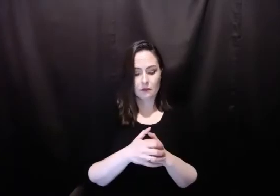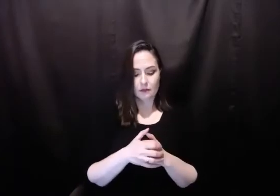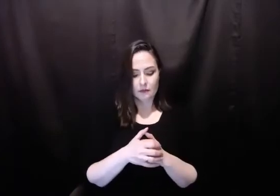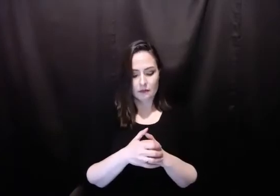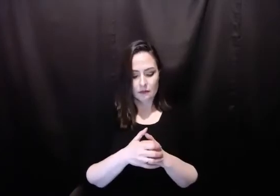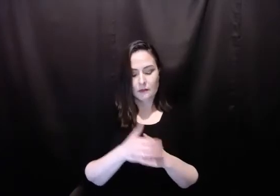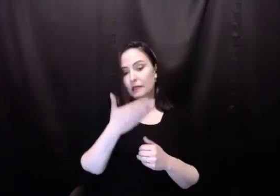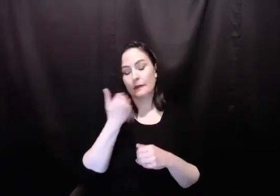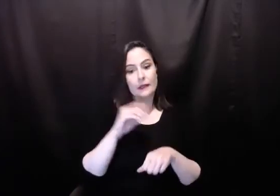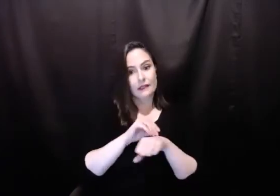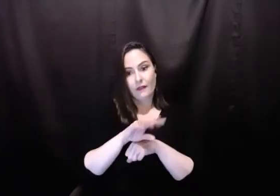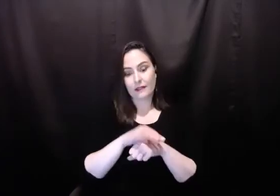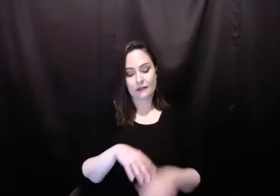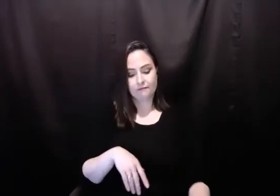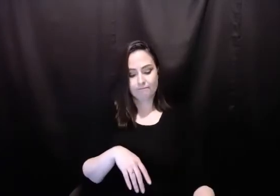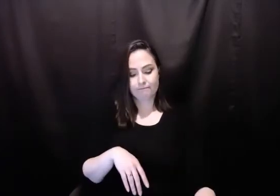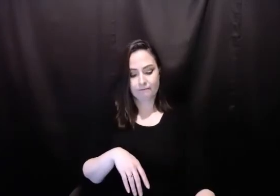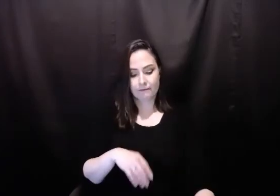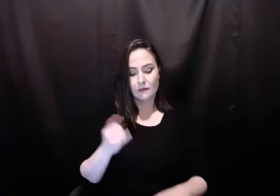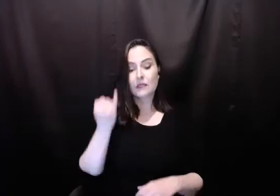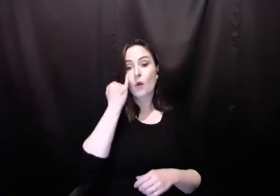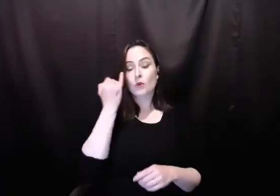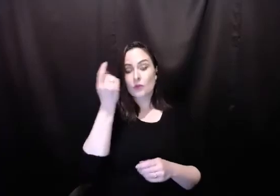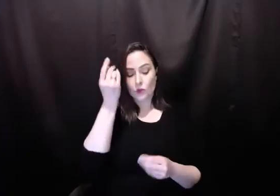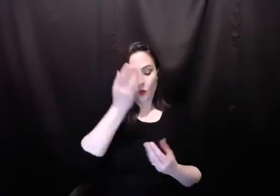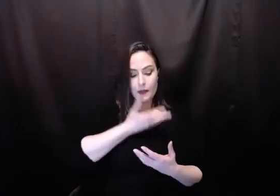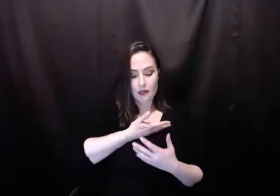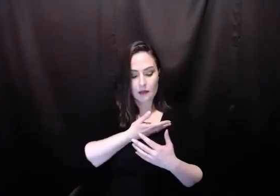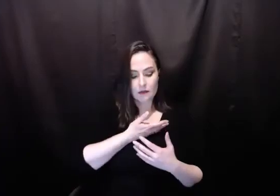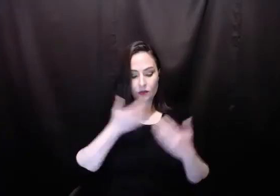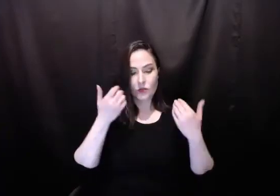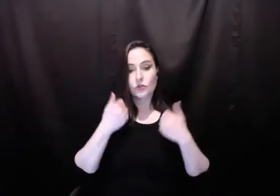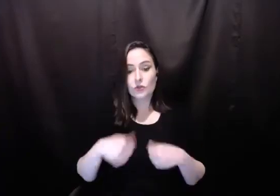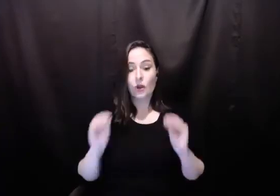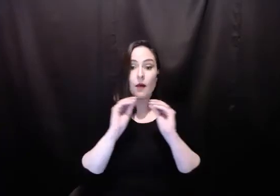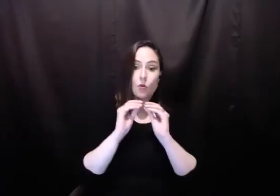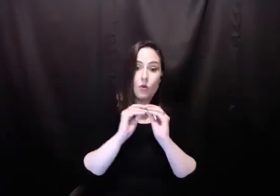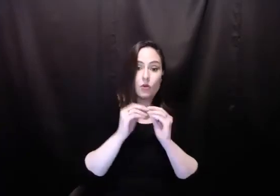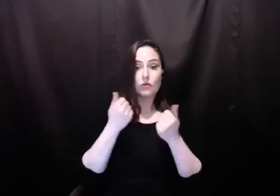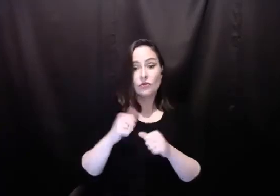do that, I would have left feeling defeated and overwhelmed. But when someone said to me, you're